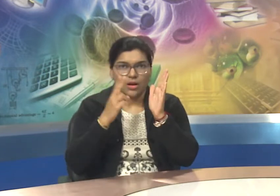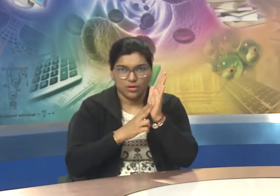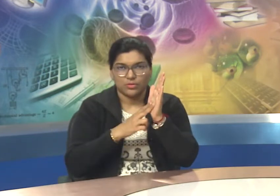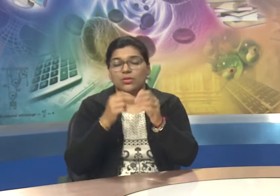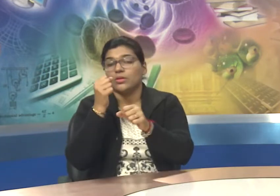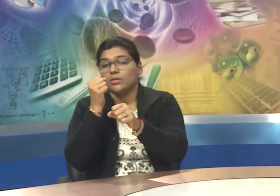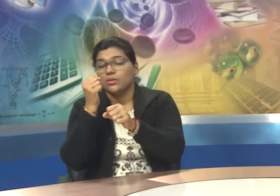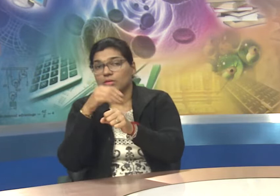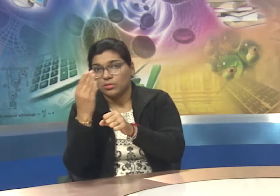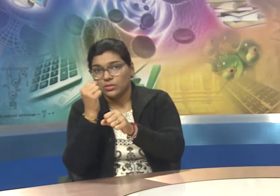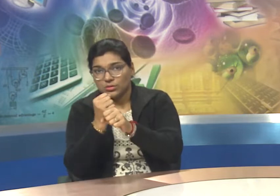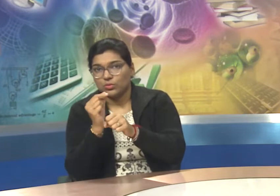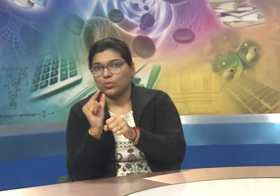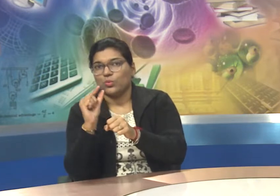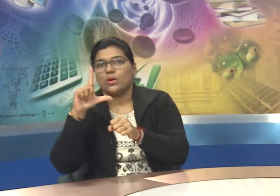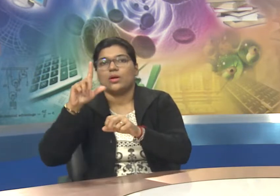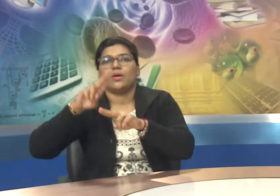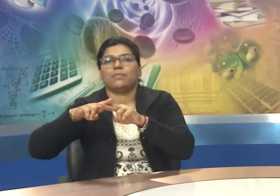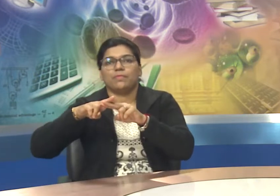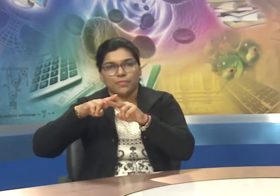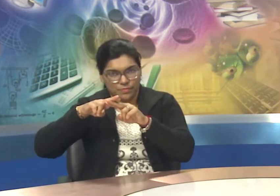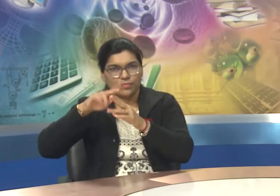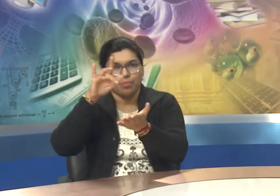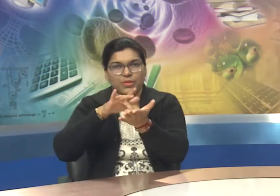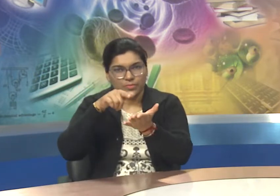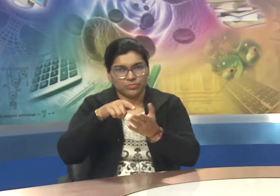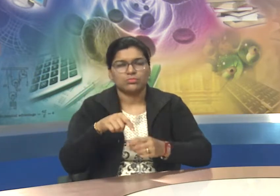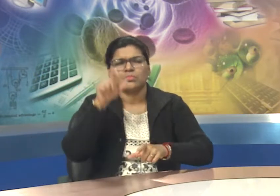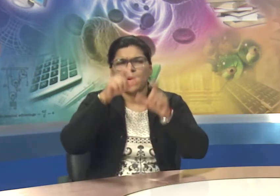given originally by European